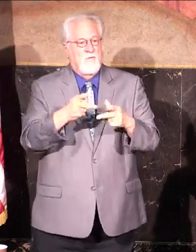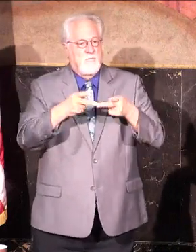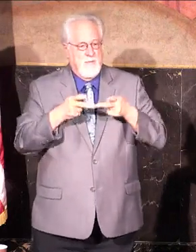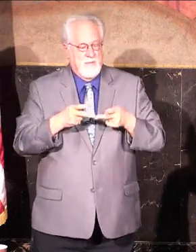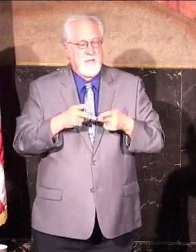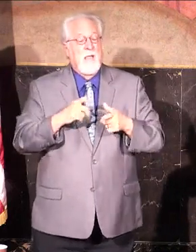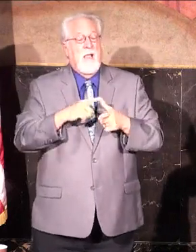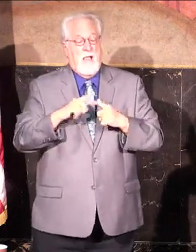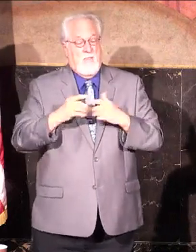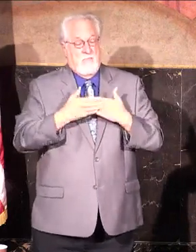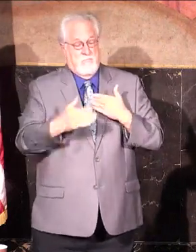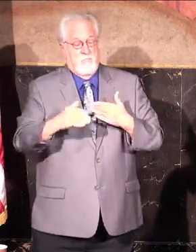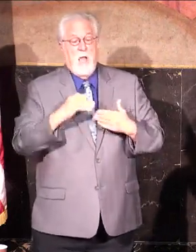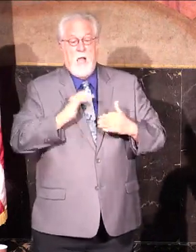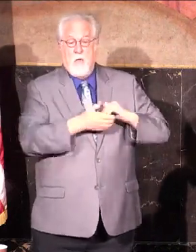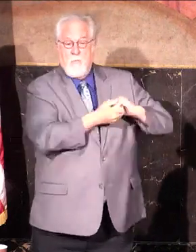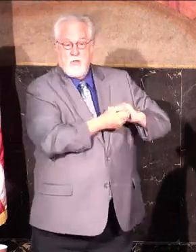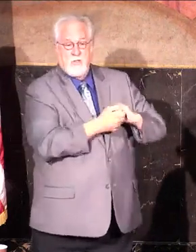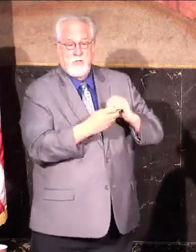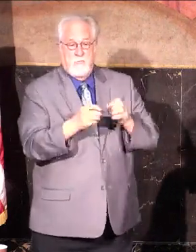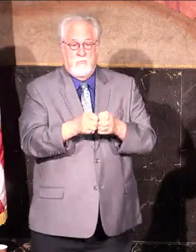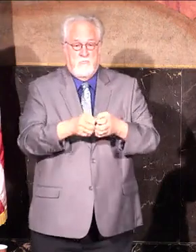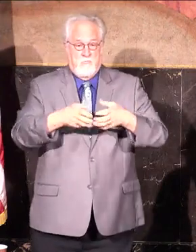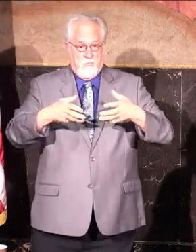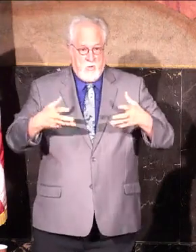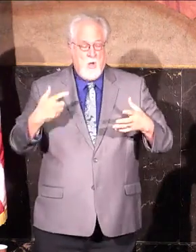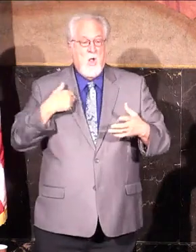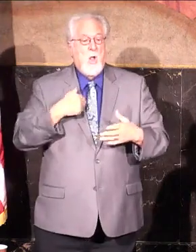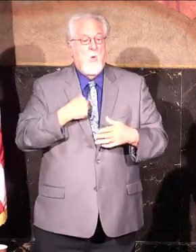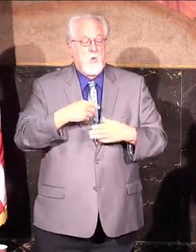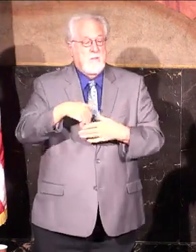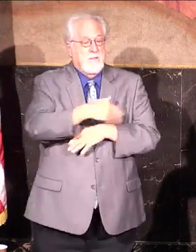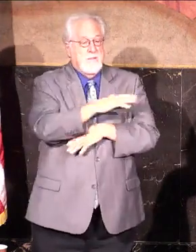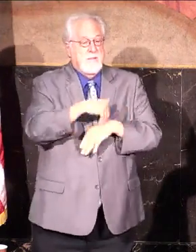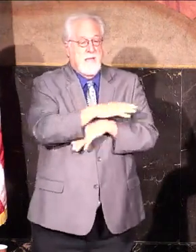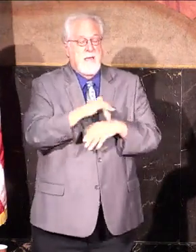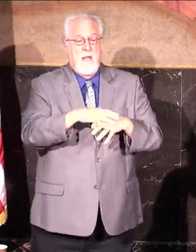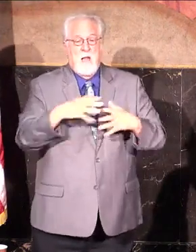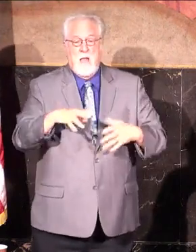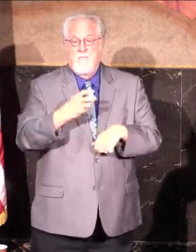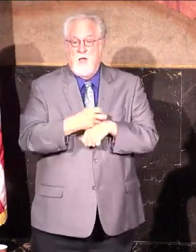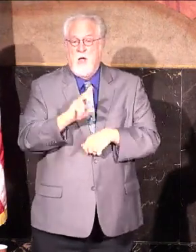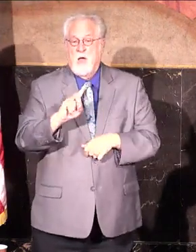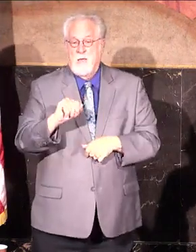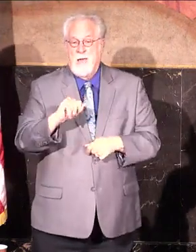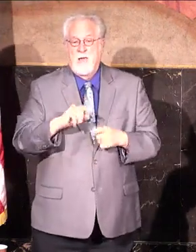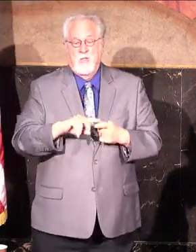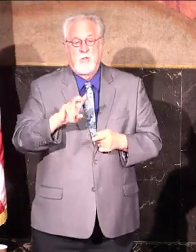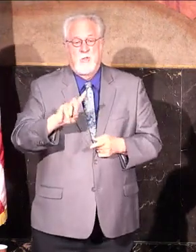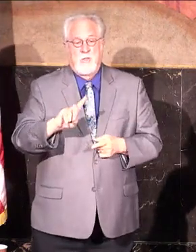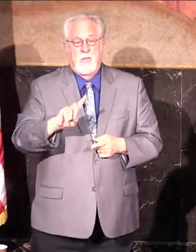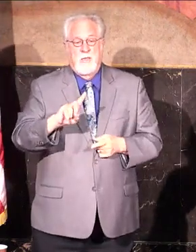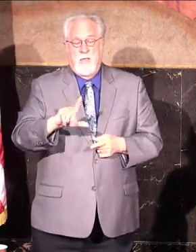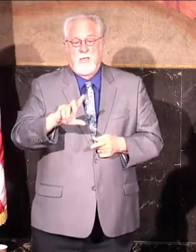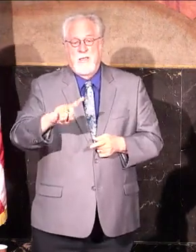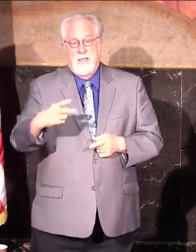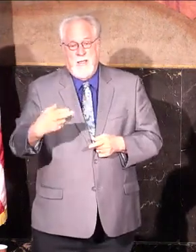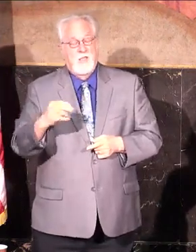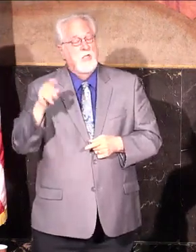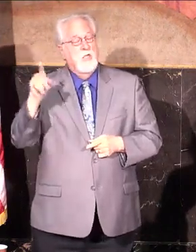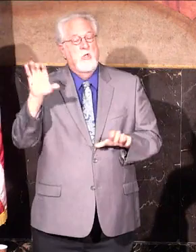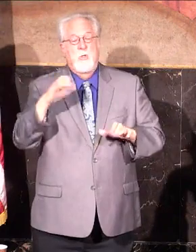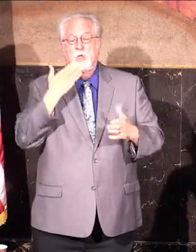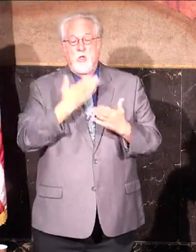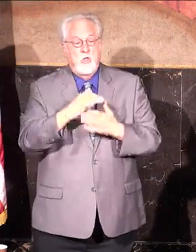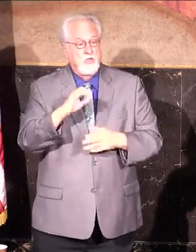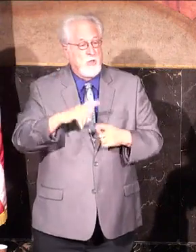grown. We very quickly signed an agreement. We are sending all of our data to LDH. Lee Mendoza has done a fantastic job of